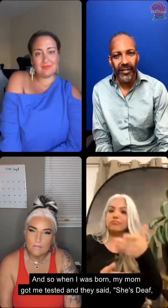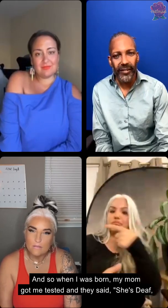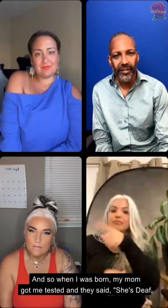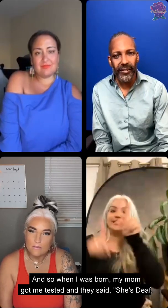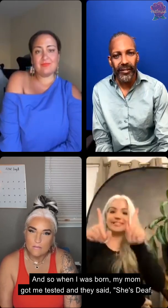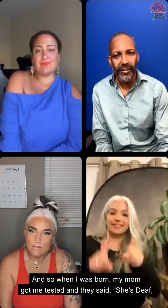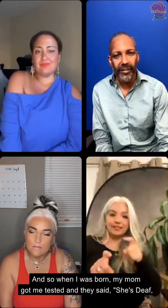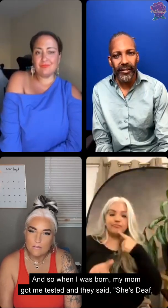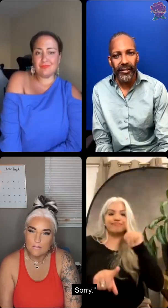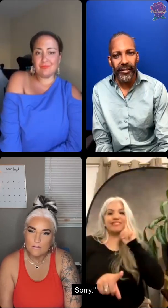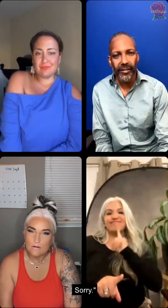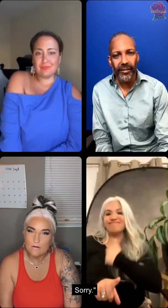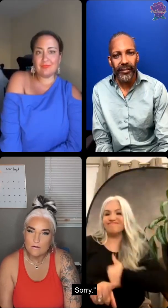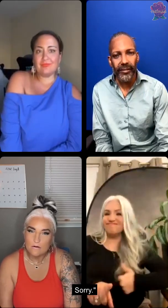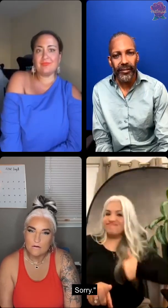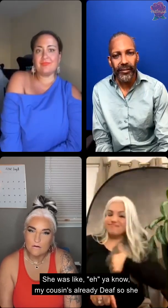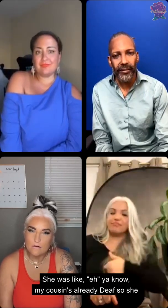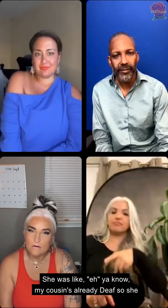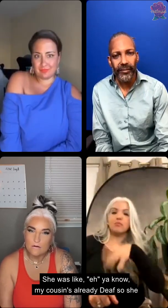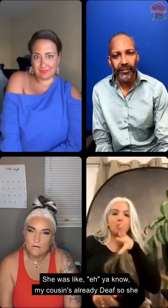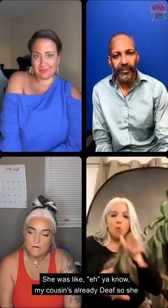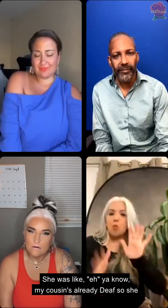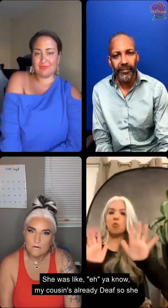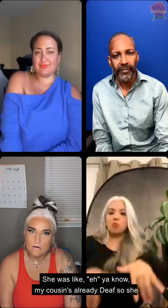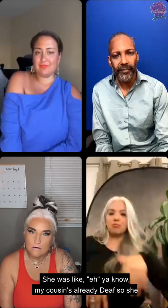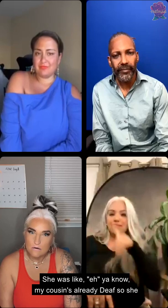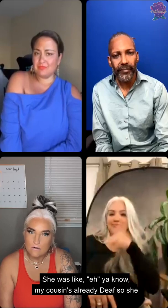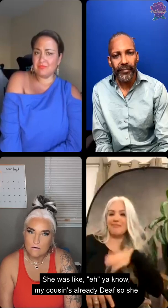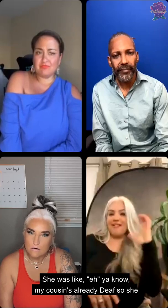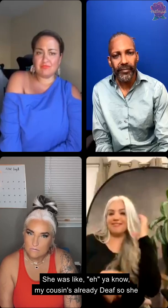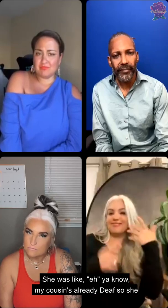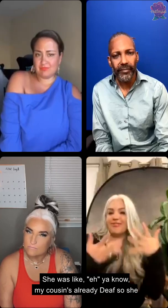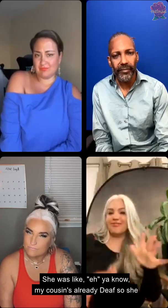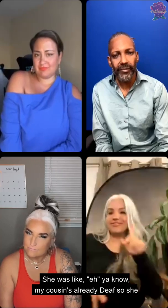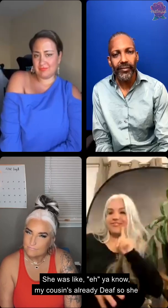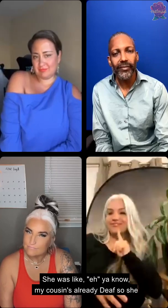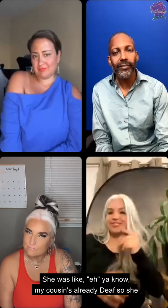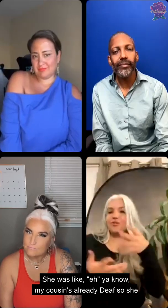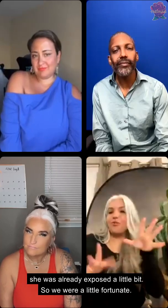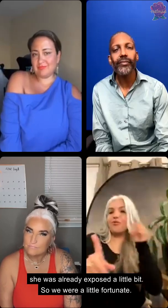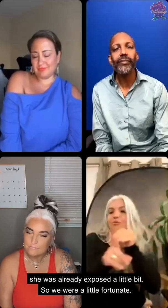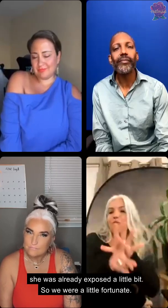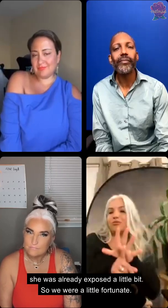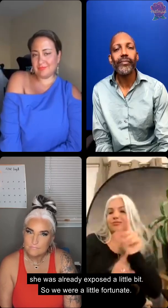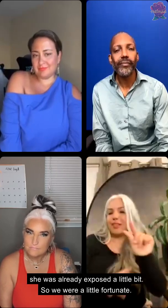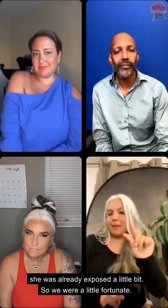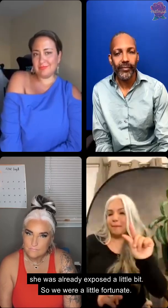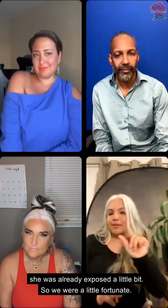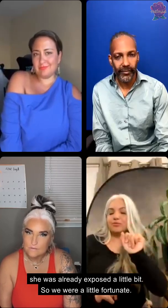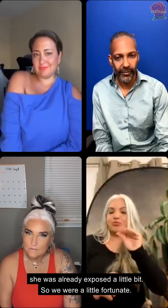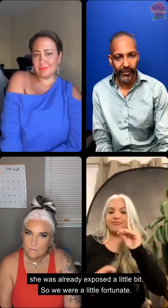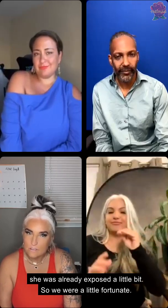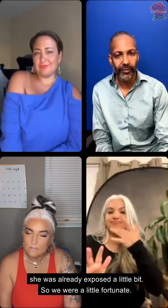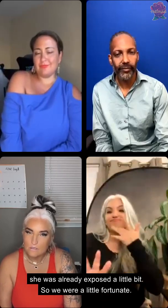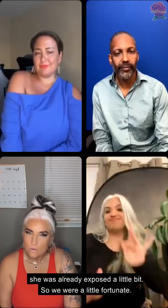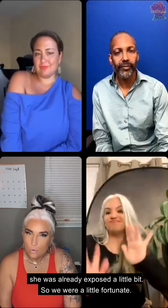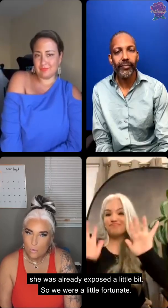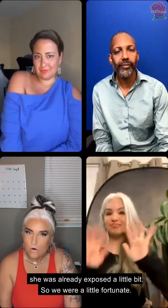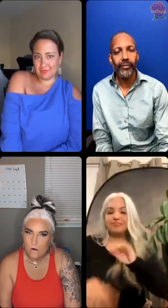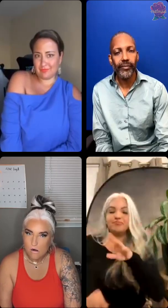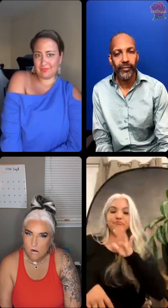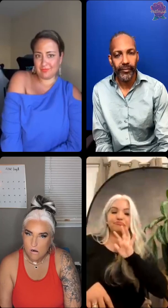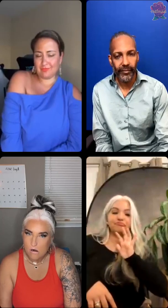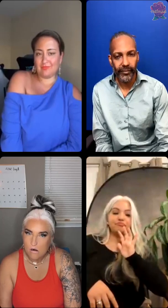mom got me tested and they said, she's deaf, sorry. And she said, my cousin's already deaf. So she was already exposed a little bit. So we were a little